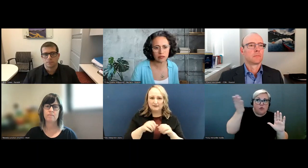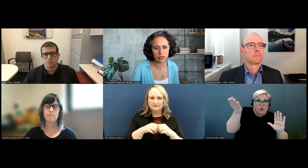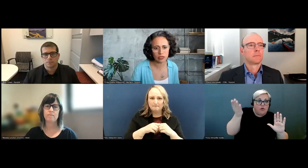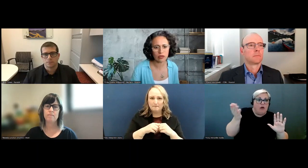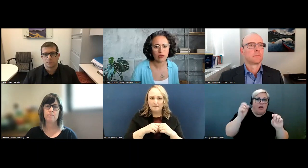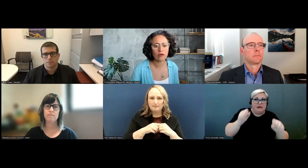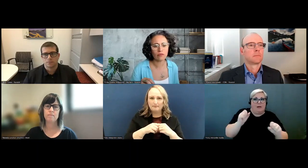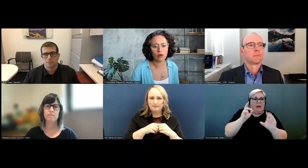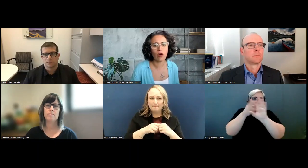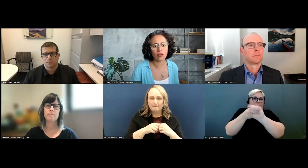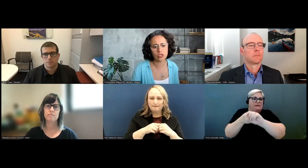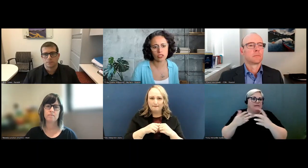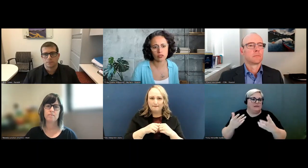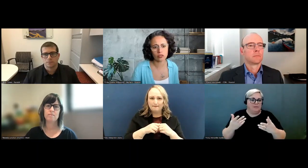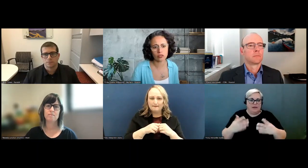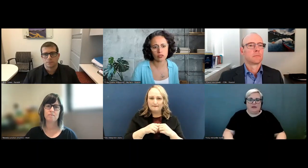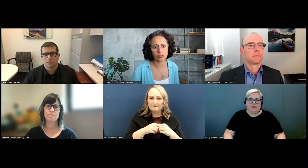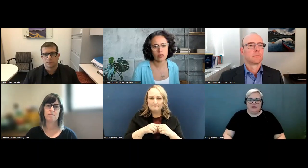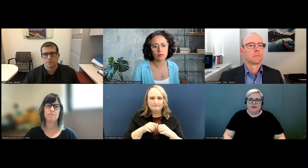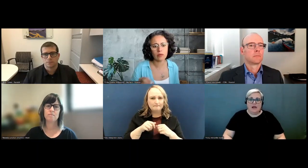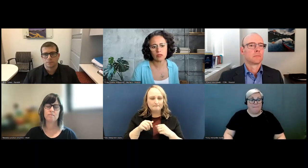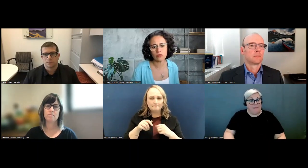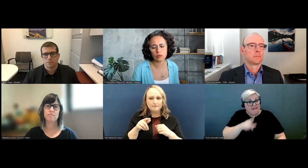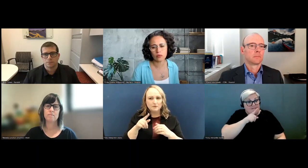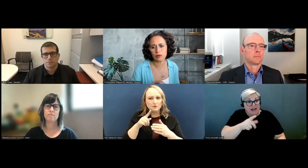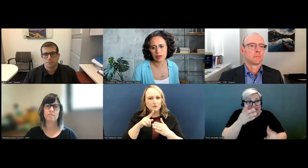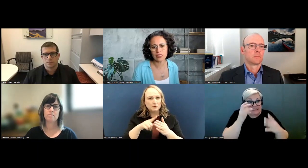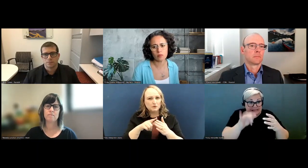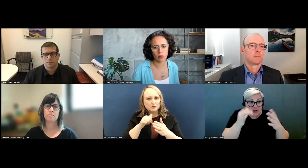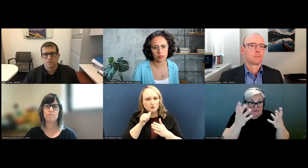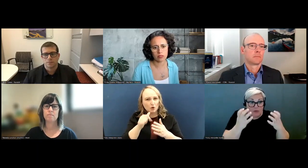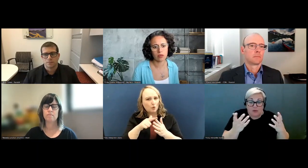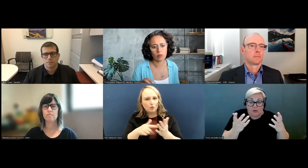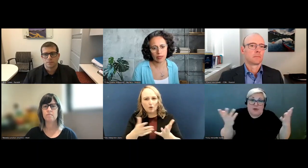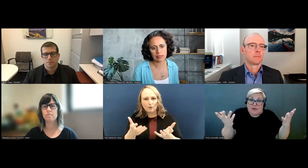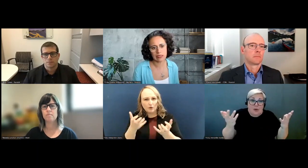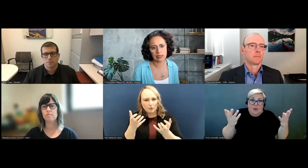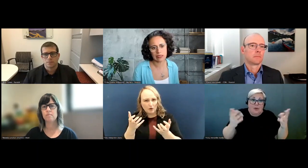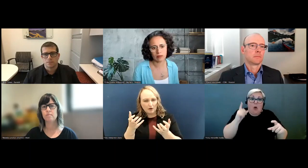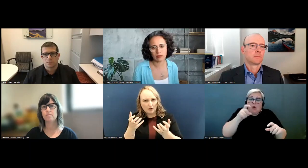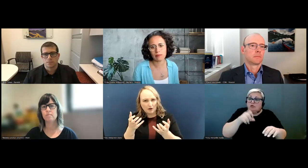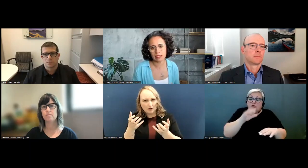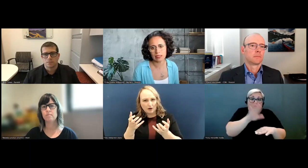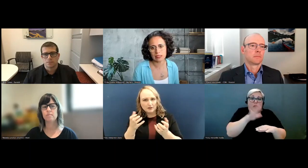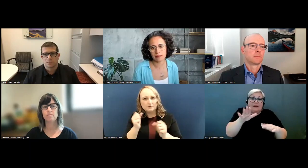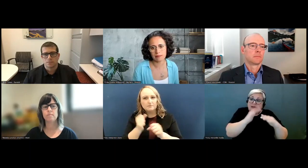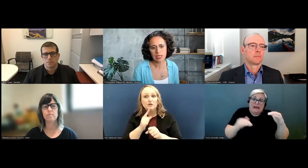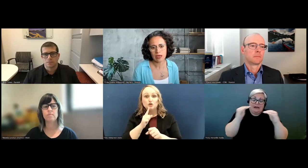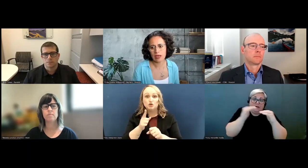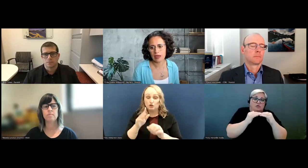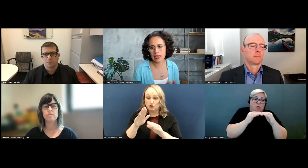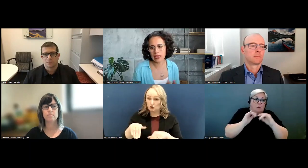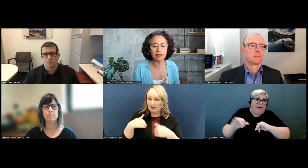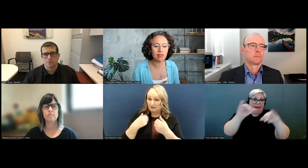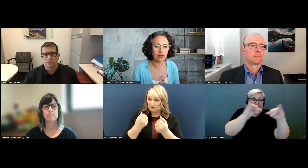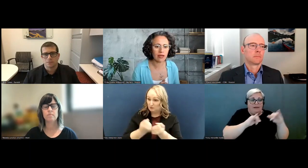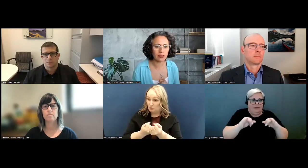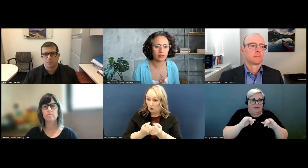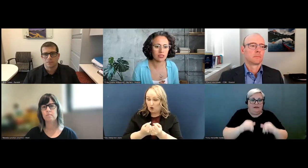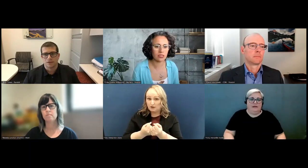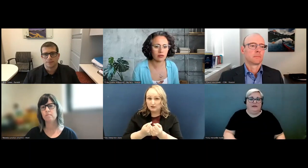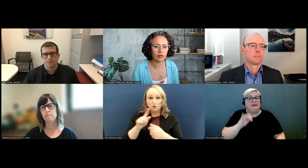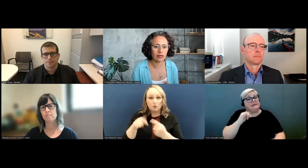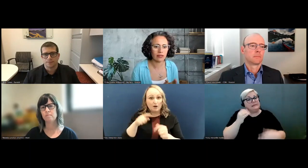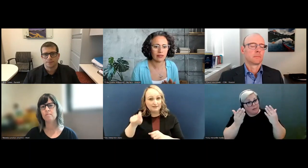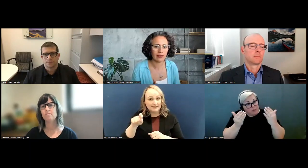not what we want to see. So meaningful inclusion for all children with the right supports when their family needs them. I'll leave it there. I'm happy